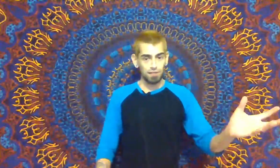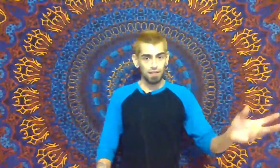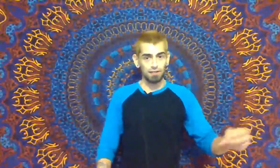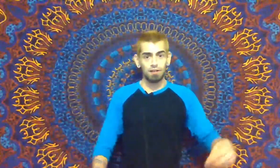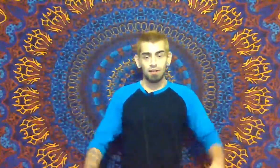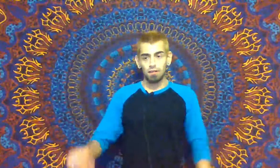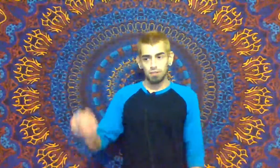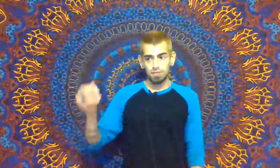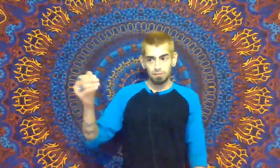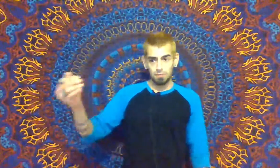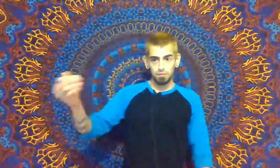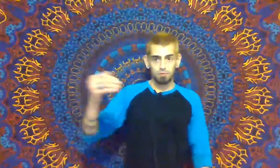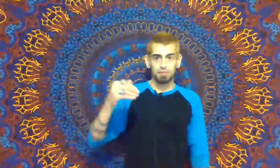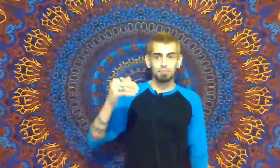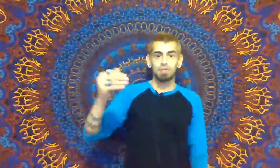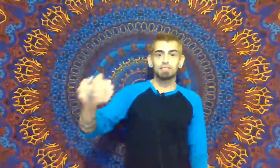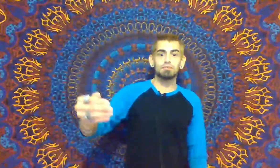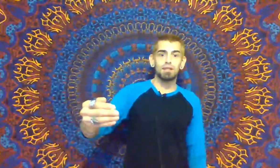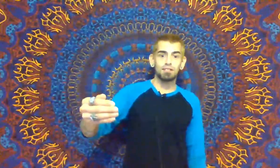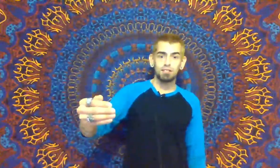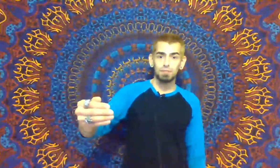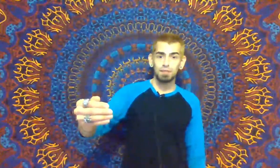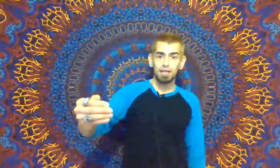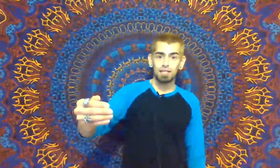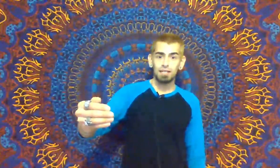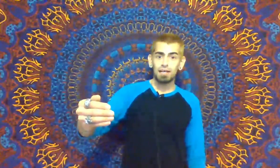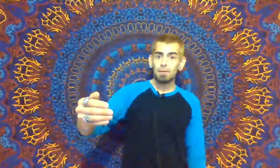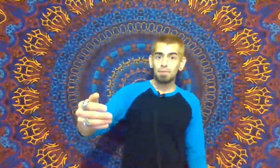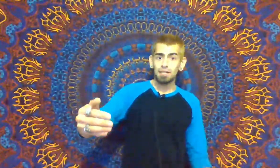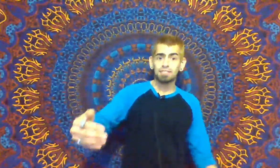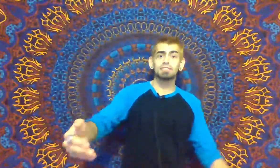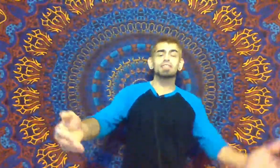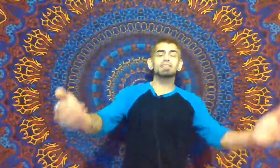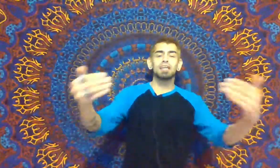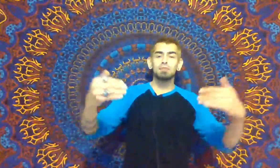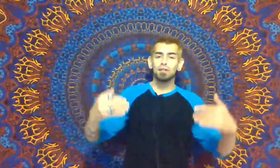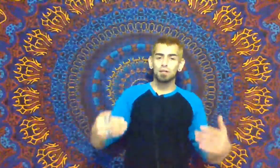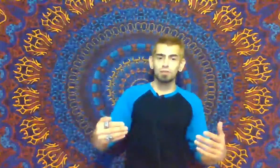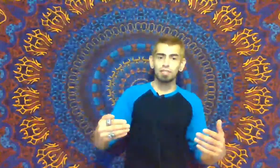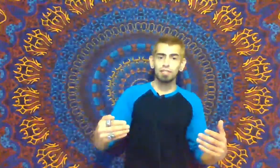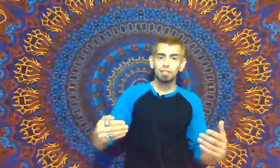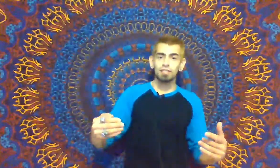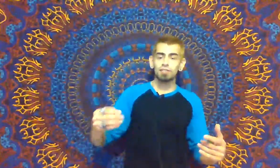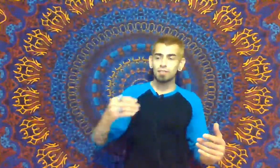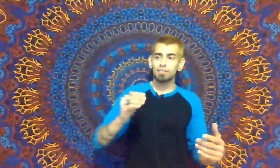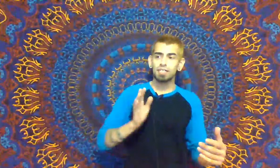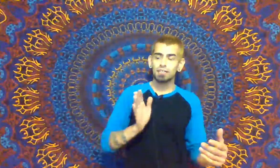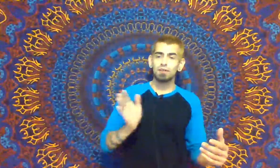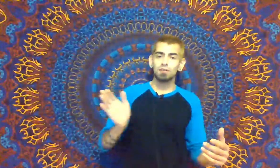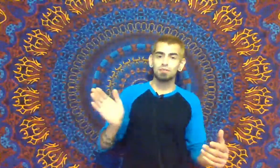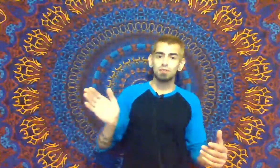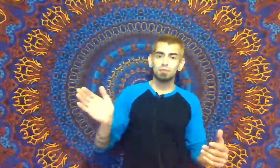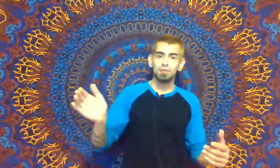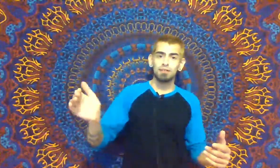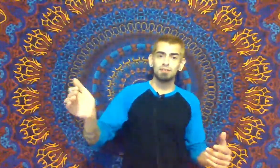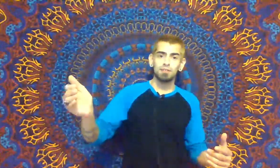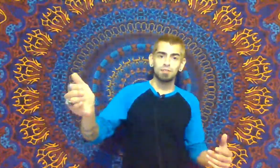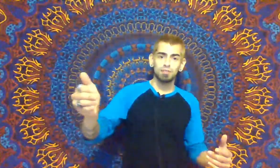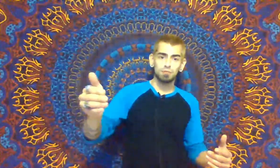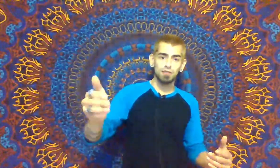there. All of these people are being picked up by the ship again because it's coming early. They're going to take a longer trip around over to